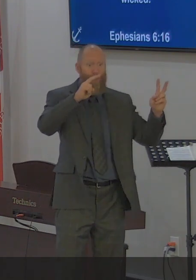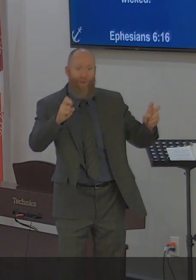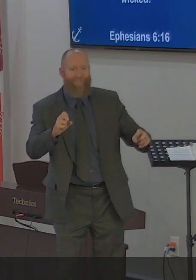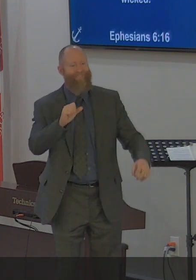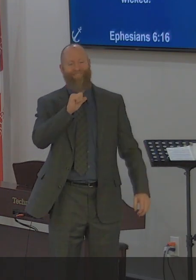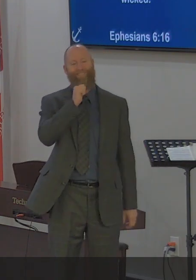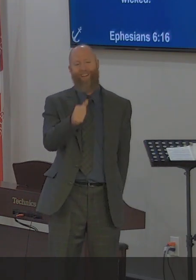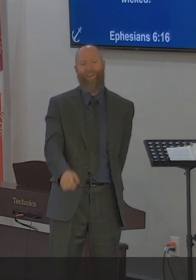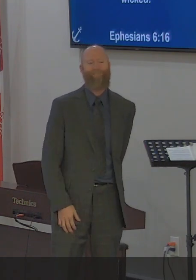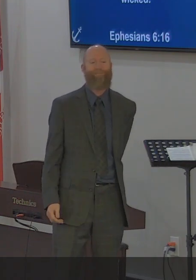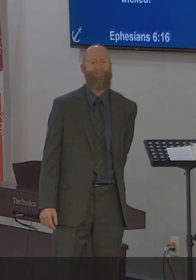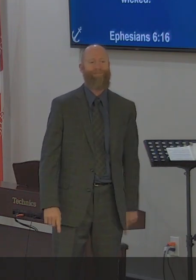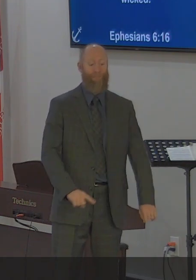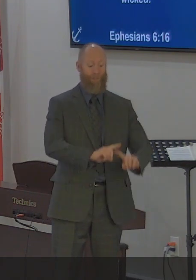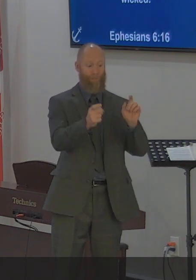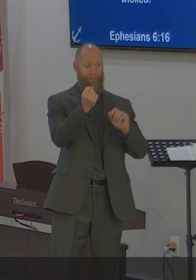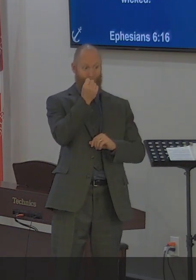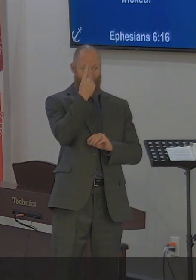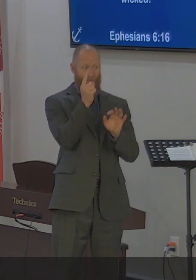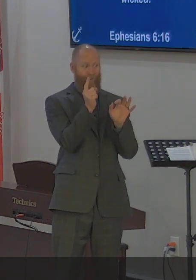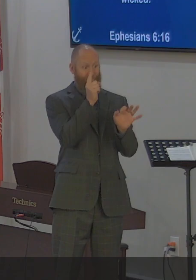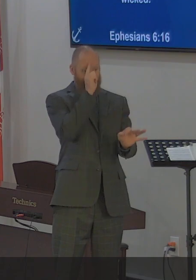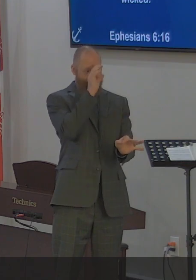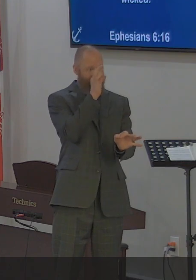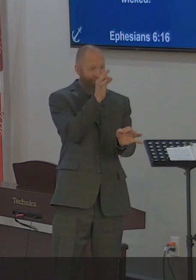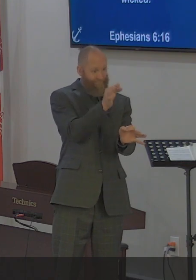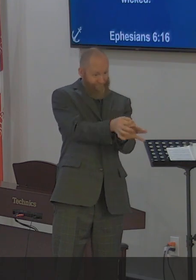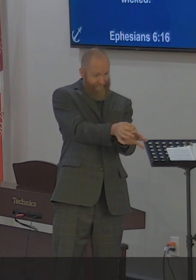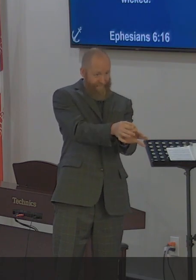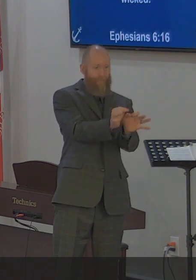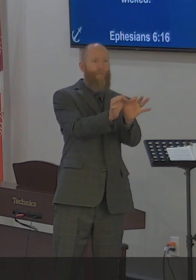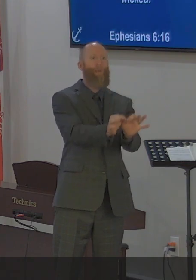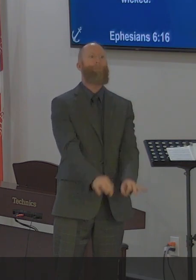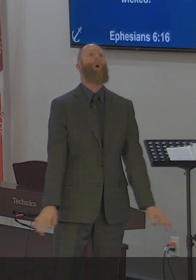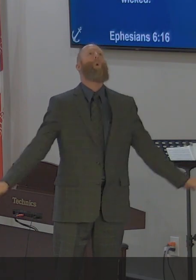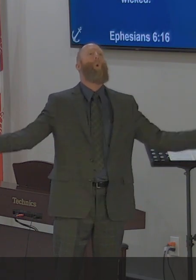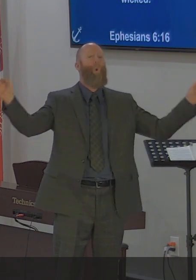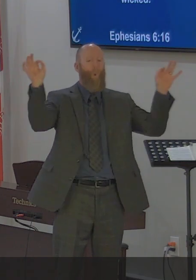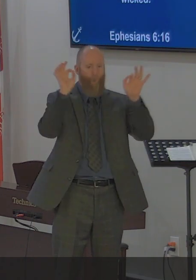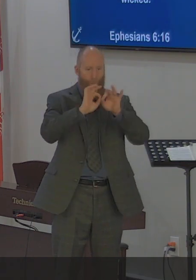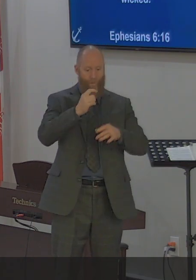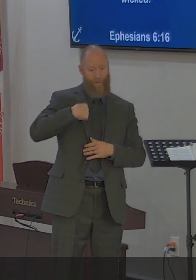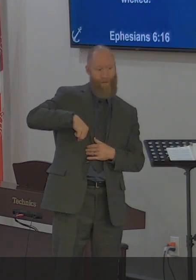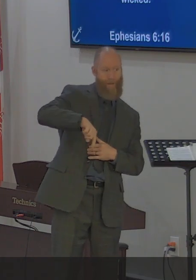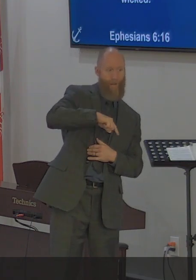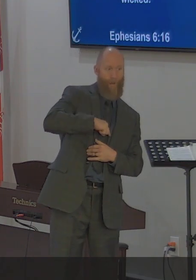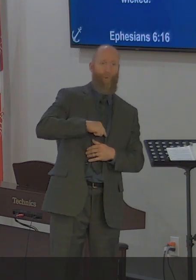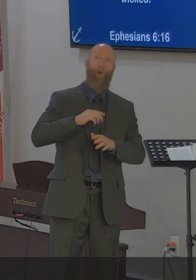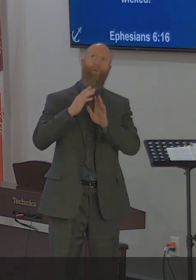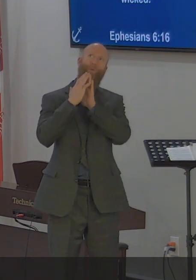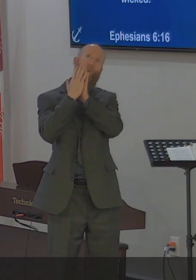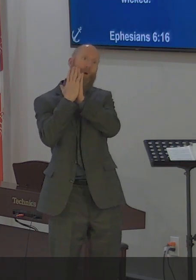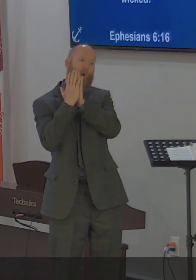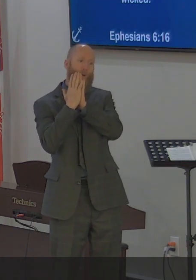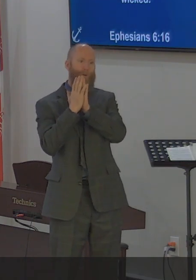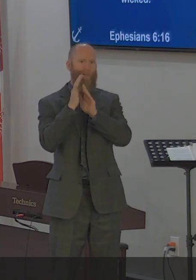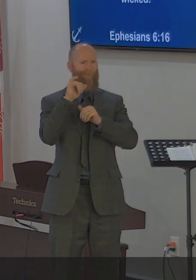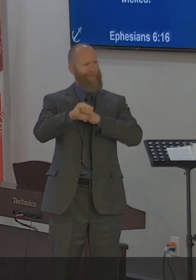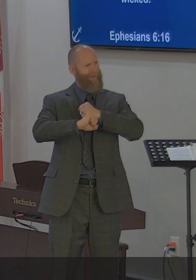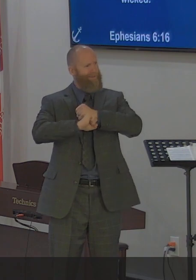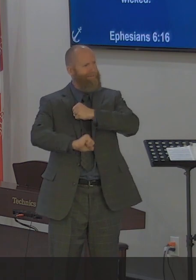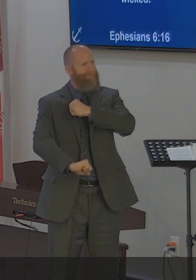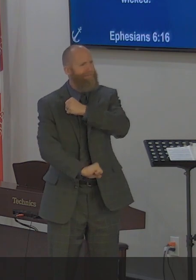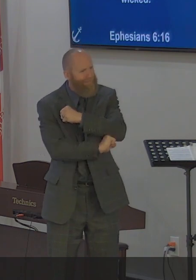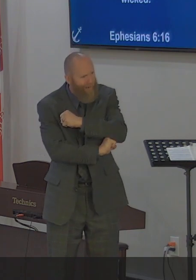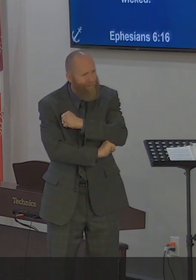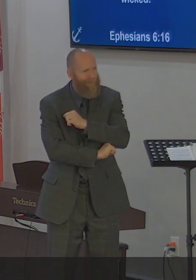important for our Christians, for ourselves, for a Christian life, for a Christian walk. It's foundational, right? It's